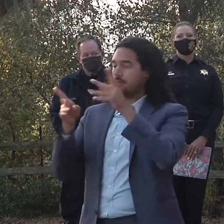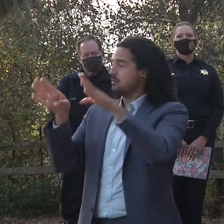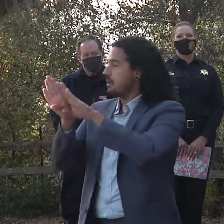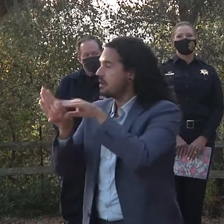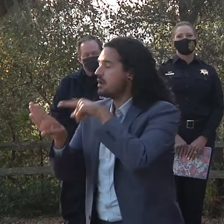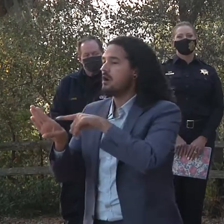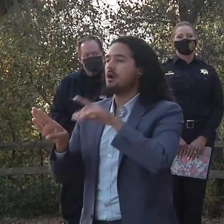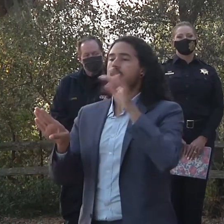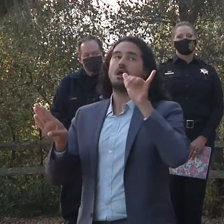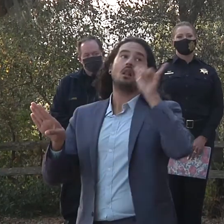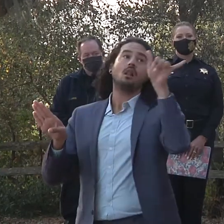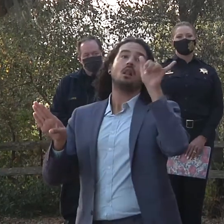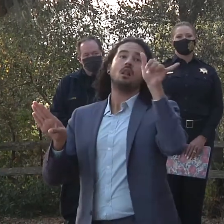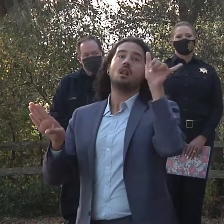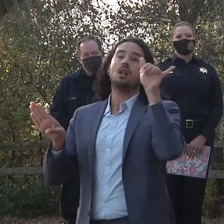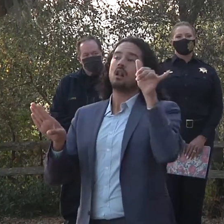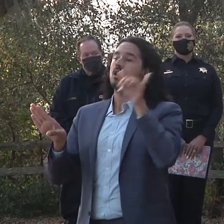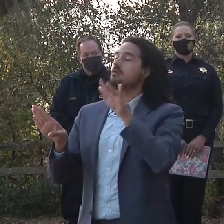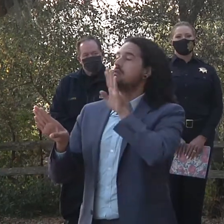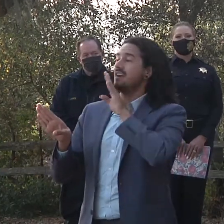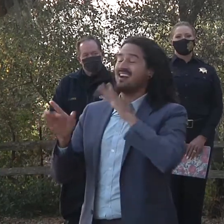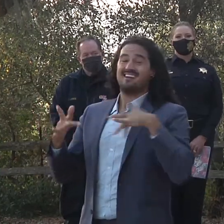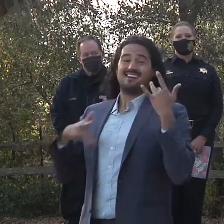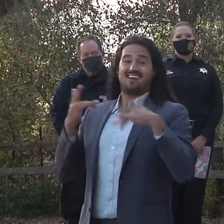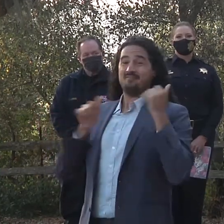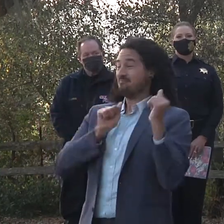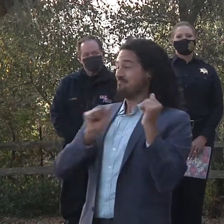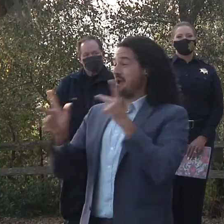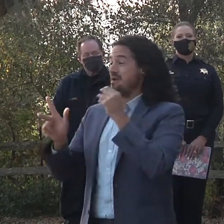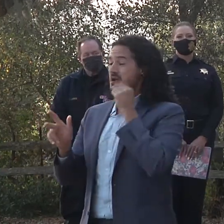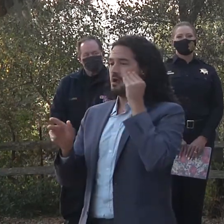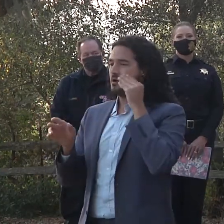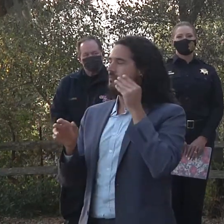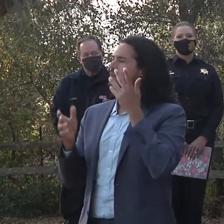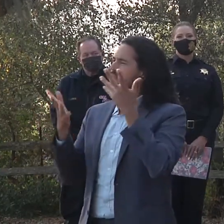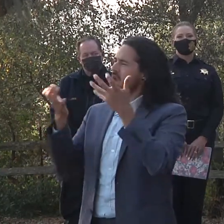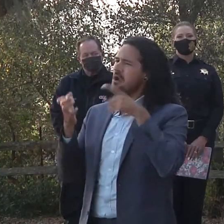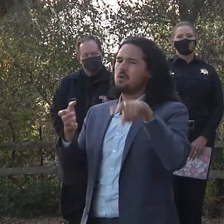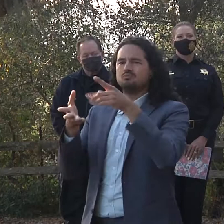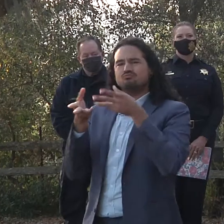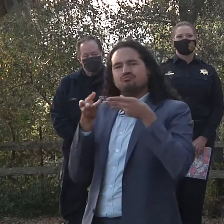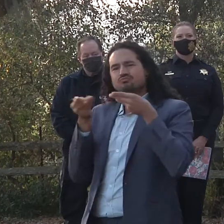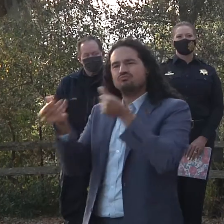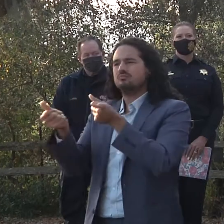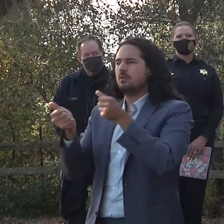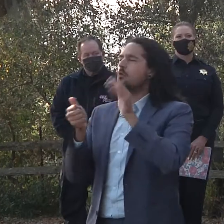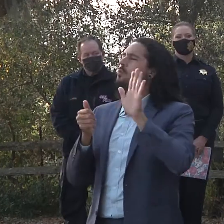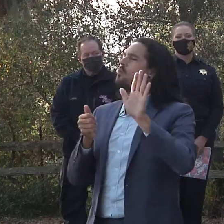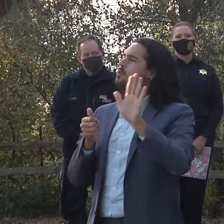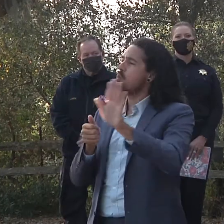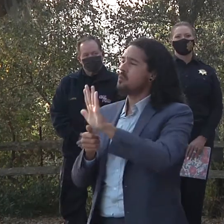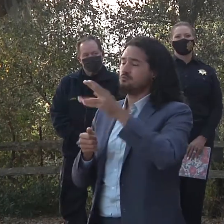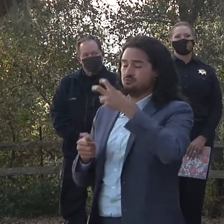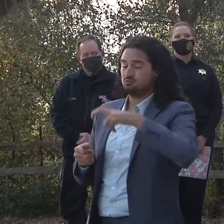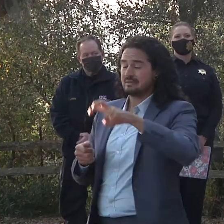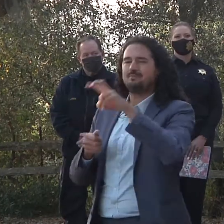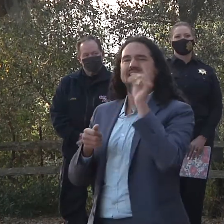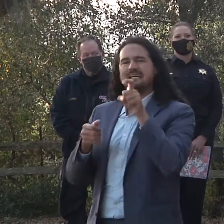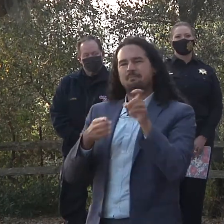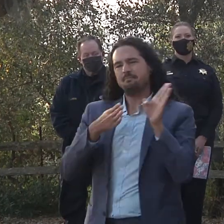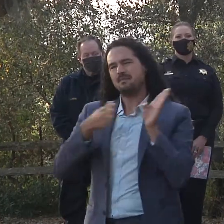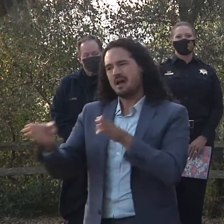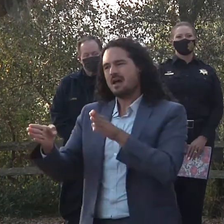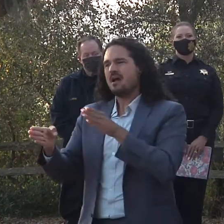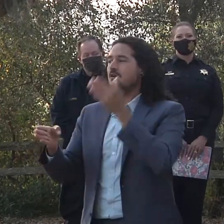to get you home as quickly and as efficiently as possible. And so part of that is just planning your route and really knowing where those CHP hard closures are. And